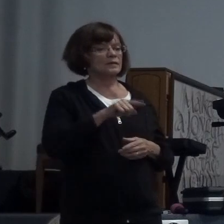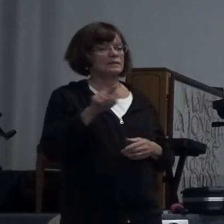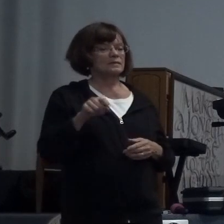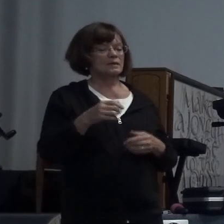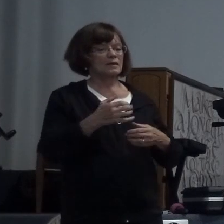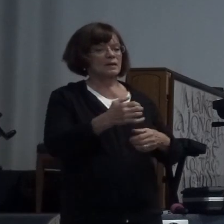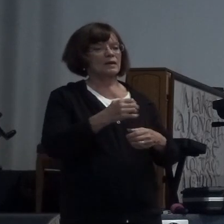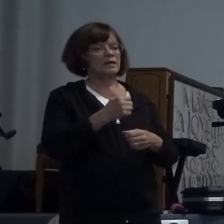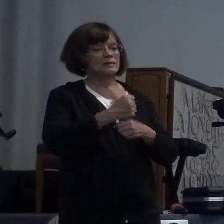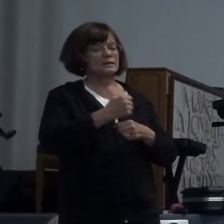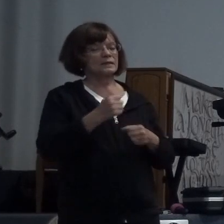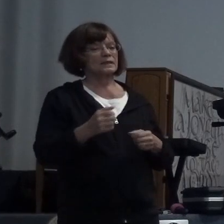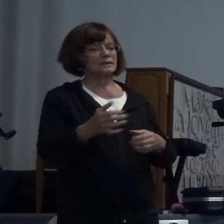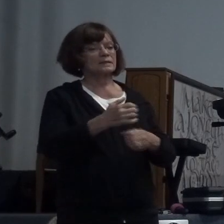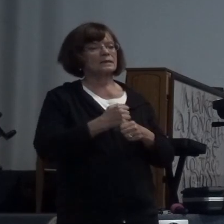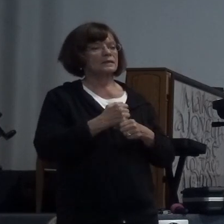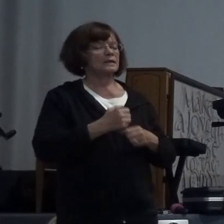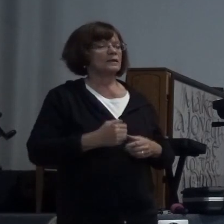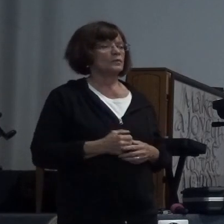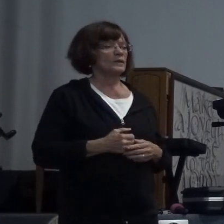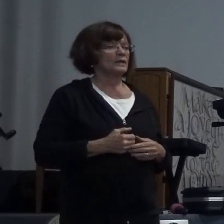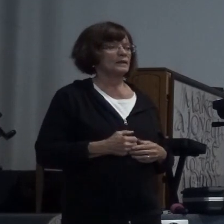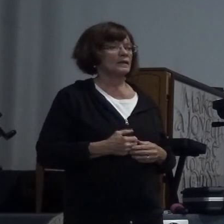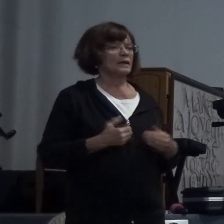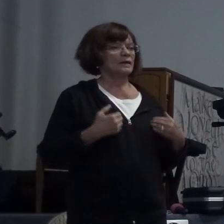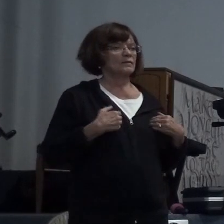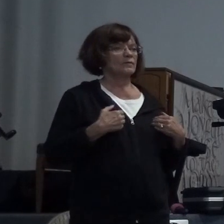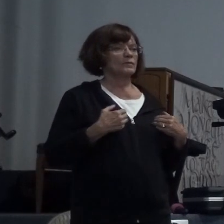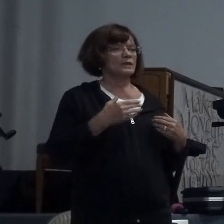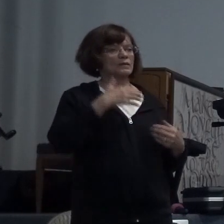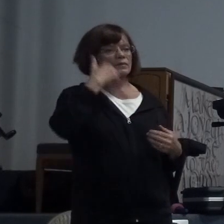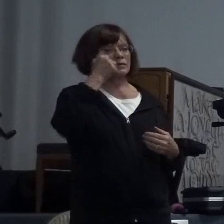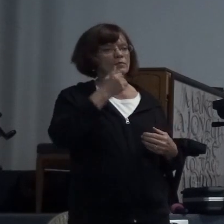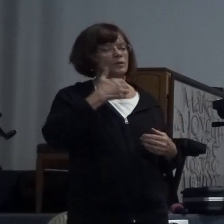mean, we still have it better than most of the world.